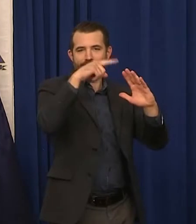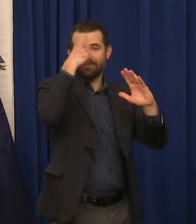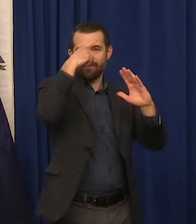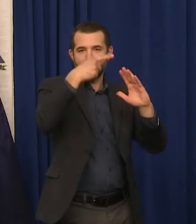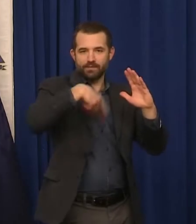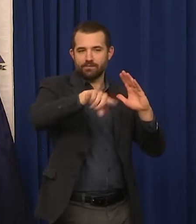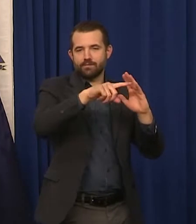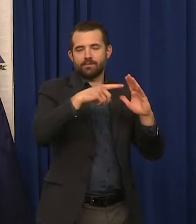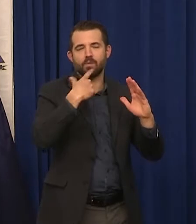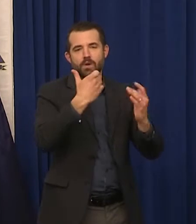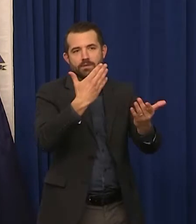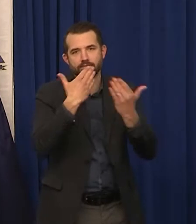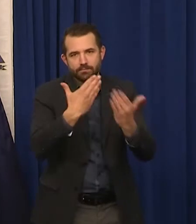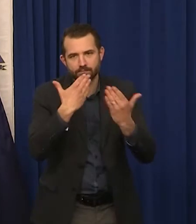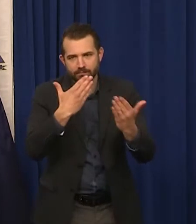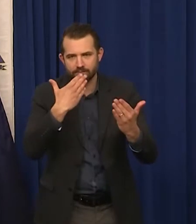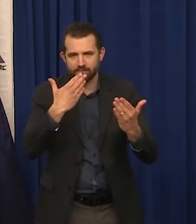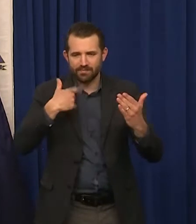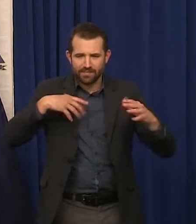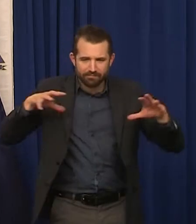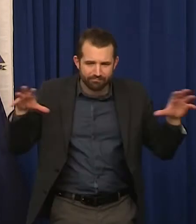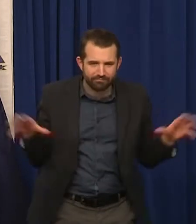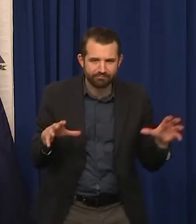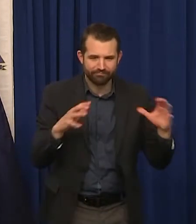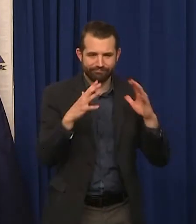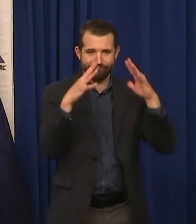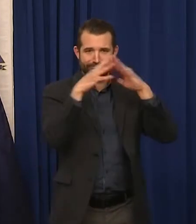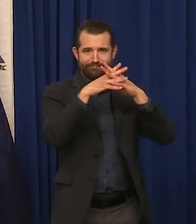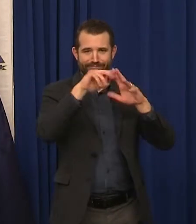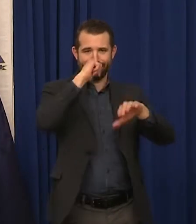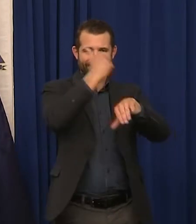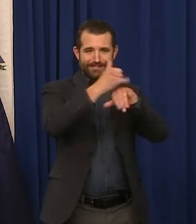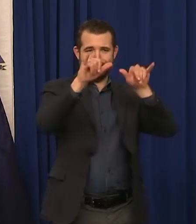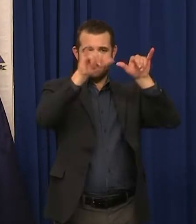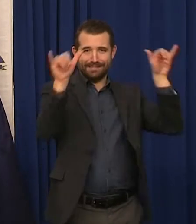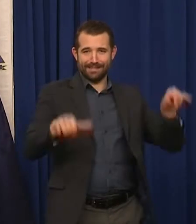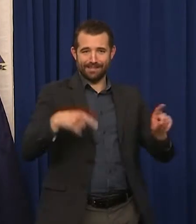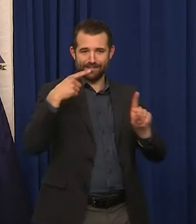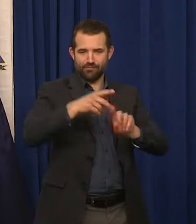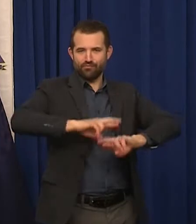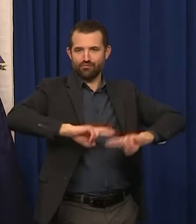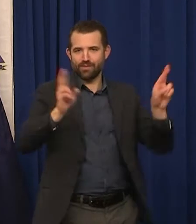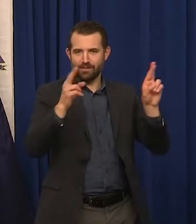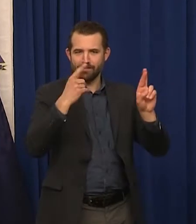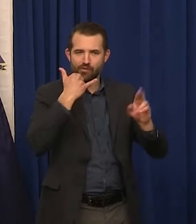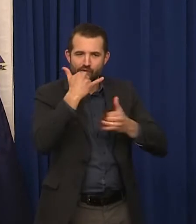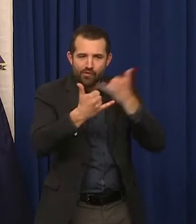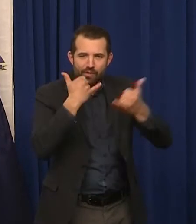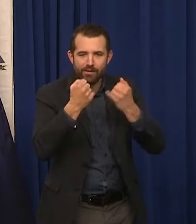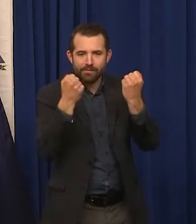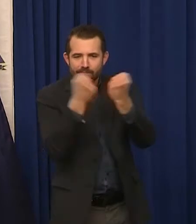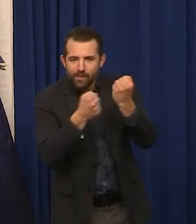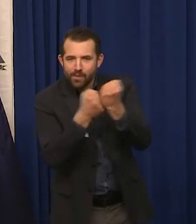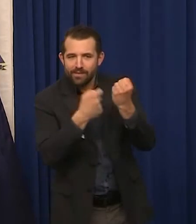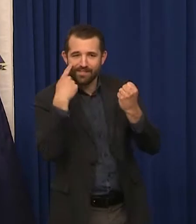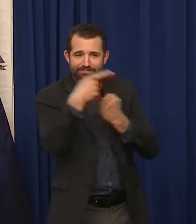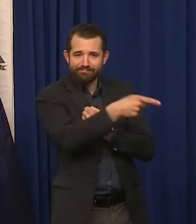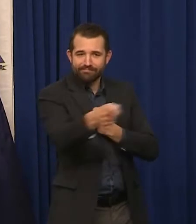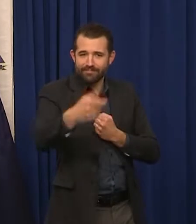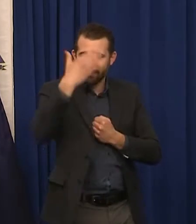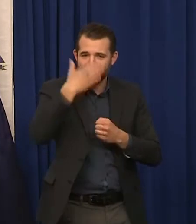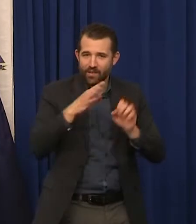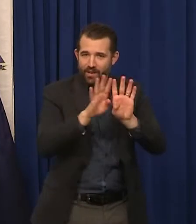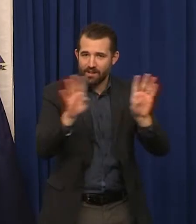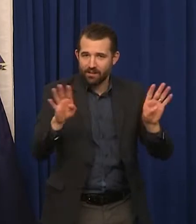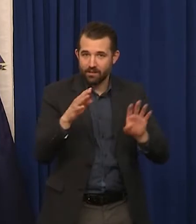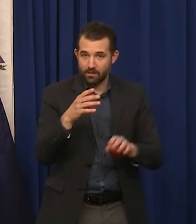help stand up this frontline warm line. If you're watching this and you are one of those frontline workers